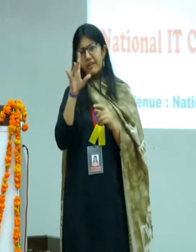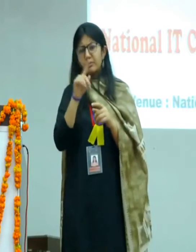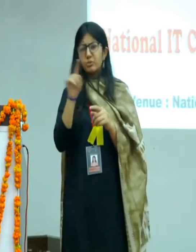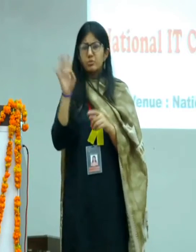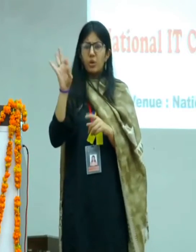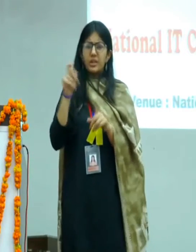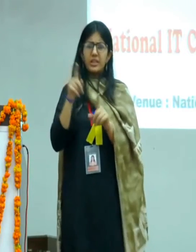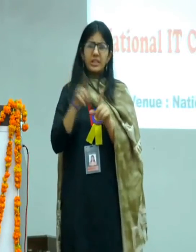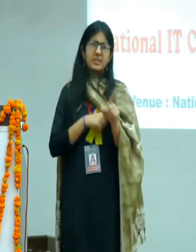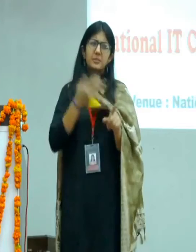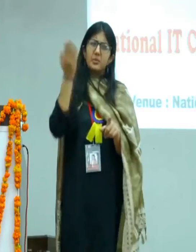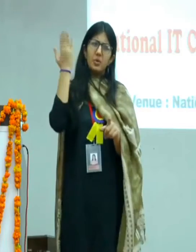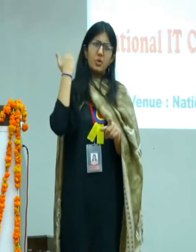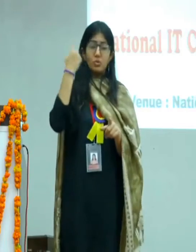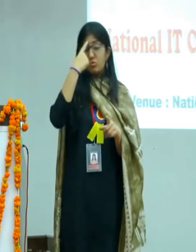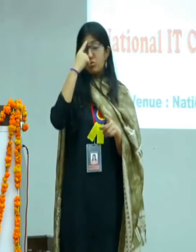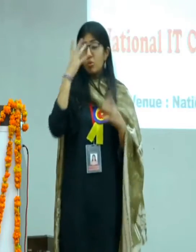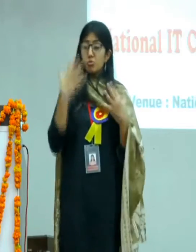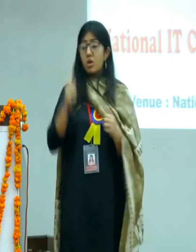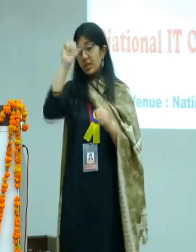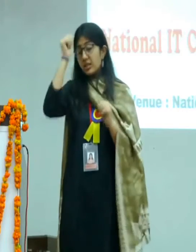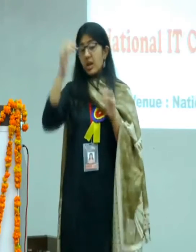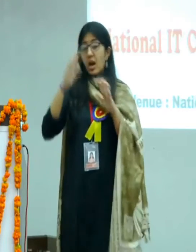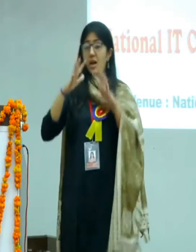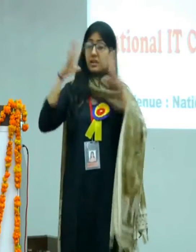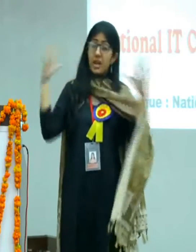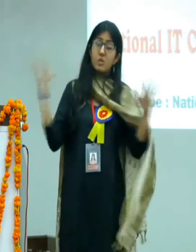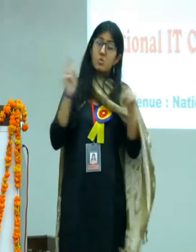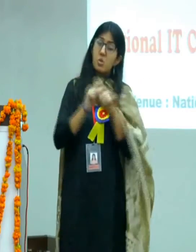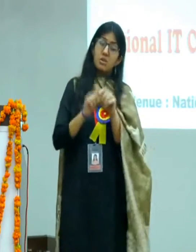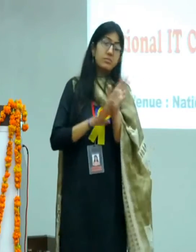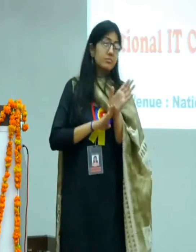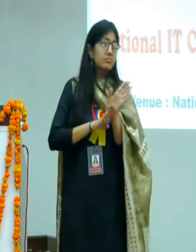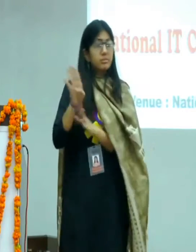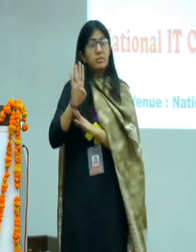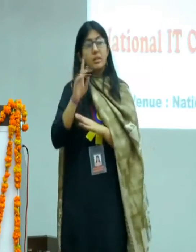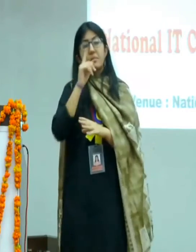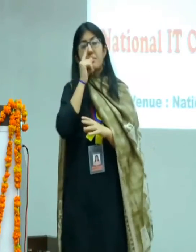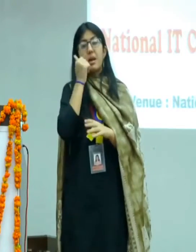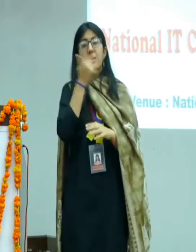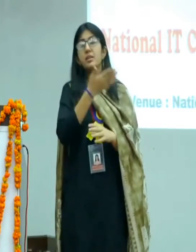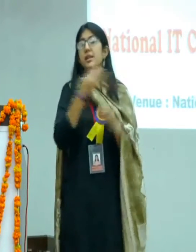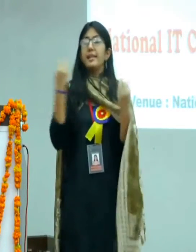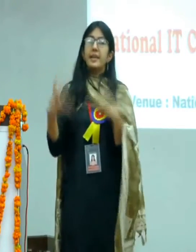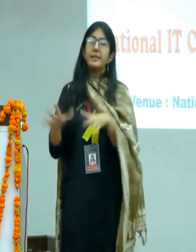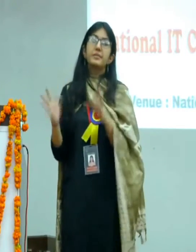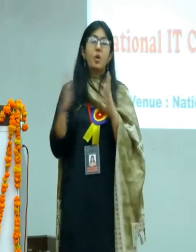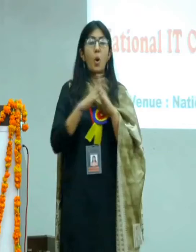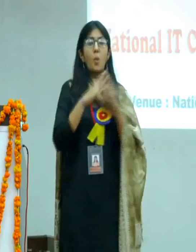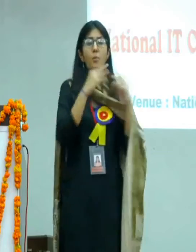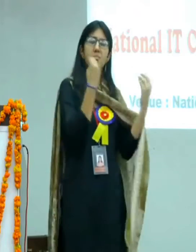back, to make the country great, a kind of sannyasi jivan in current time.